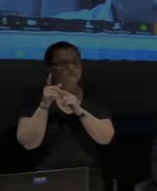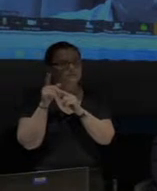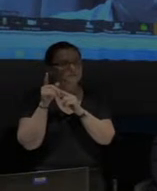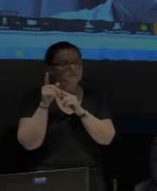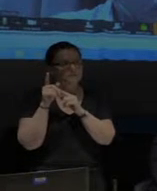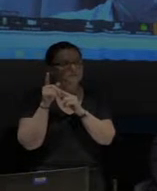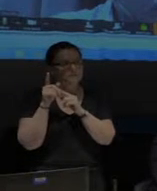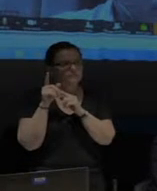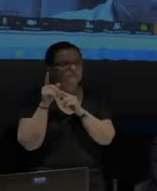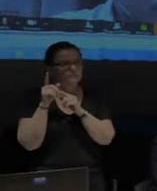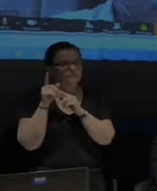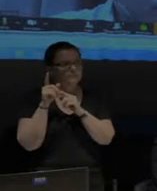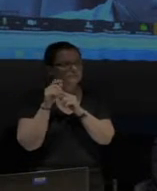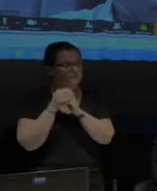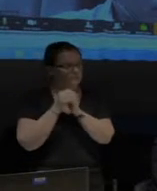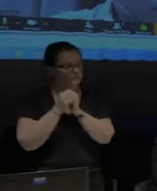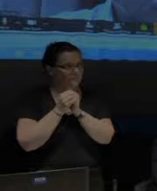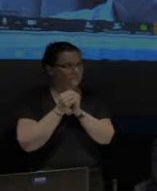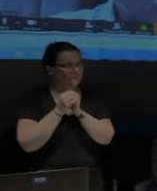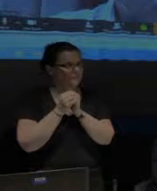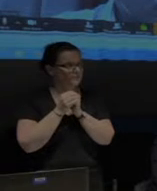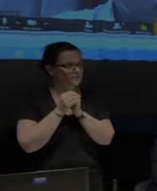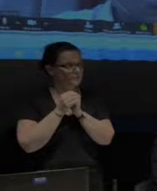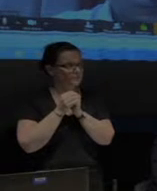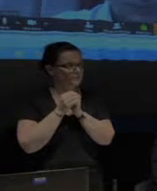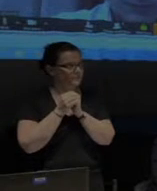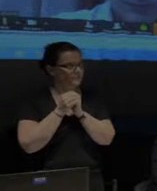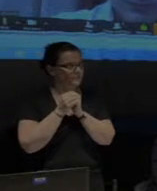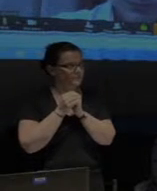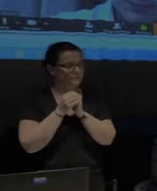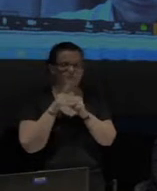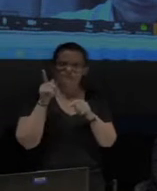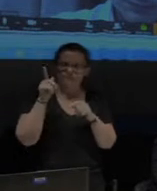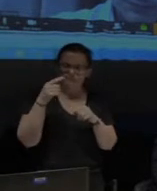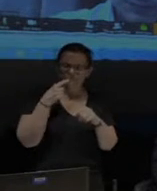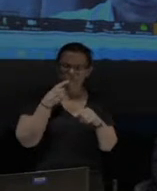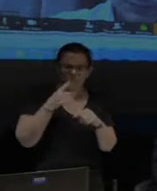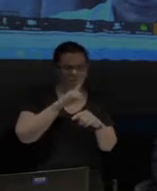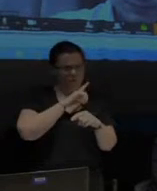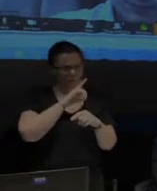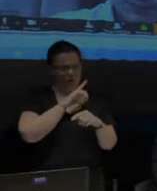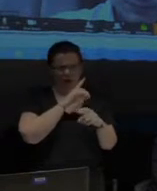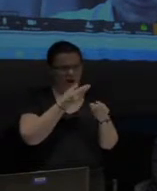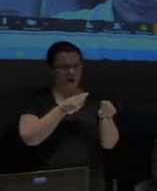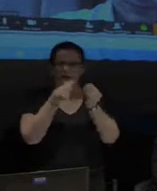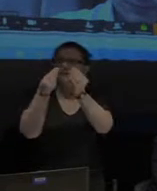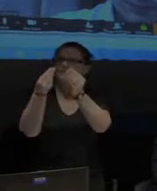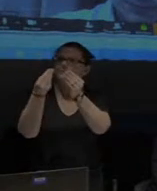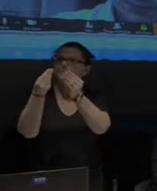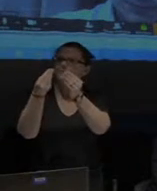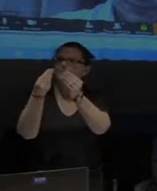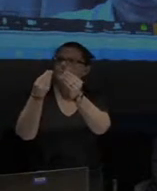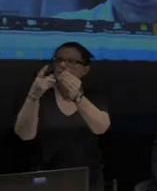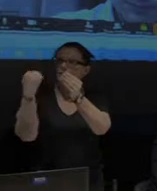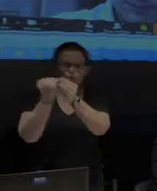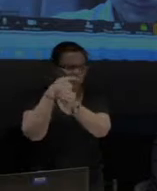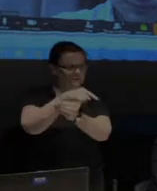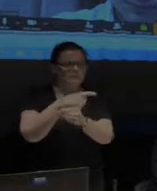you concerning, why are you bringing this to us? This is an HR thing,